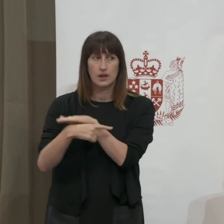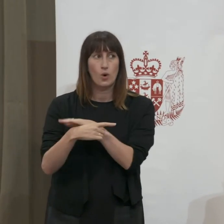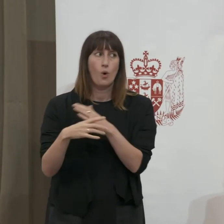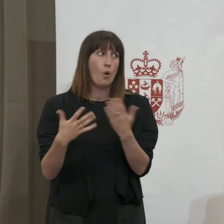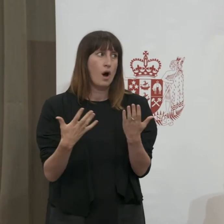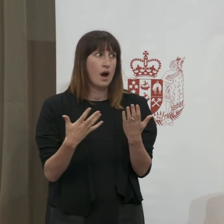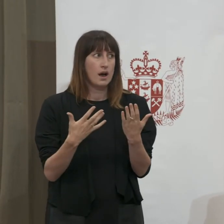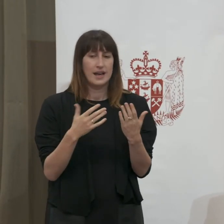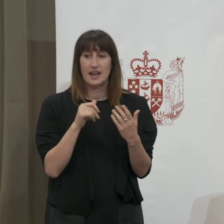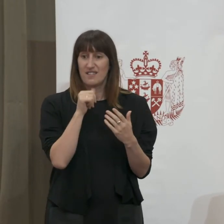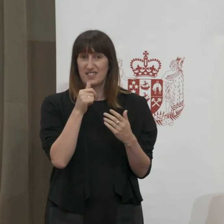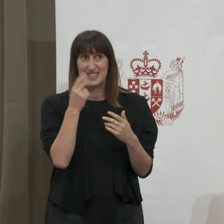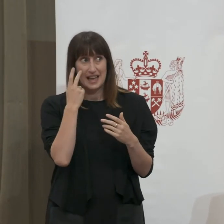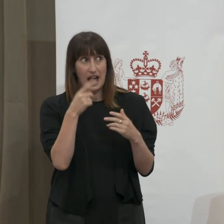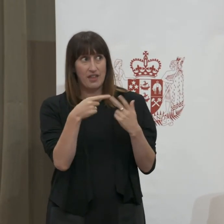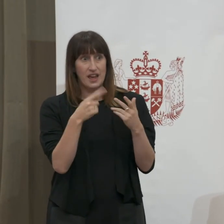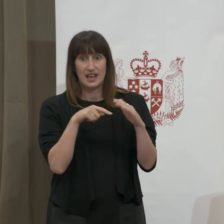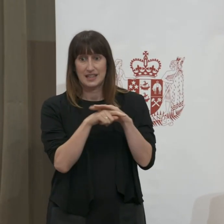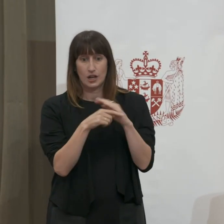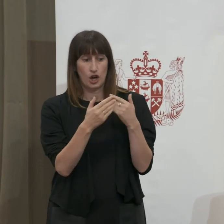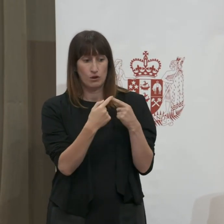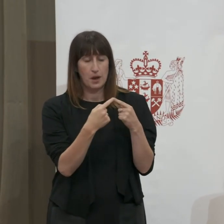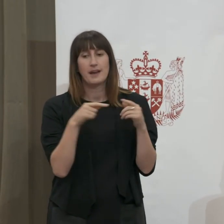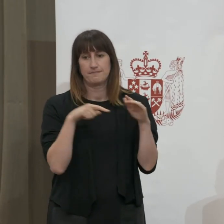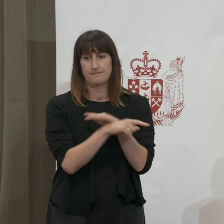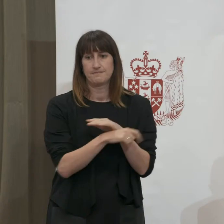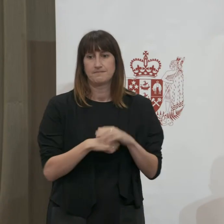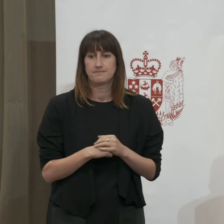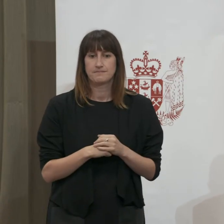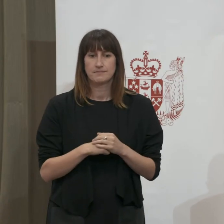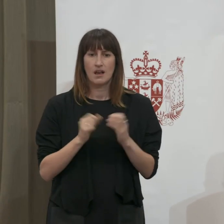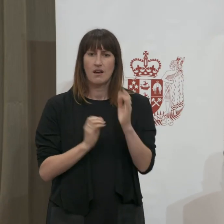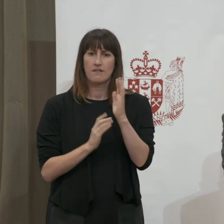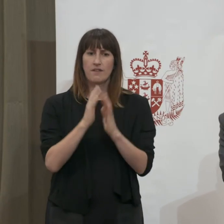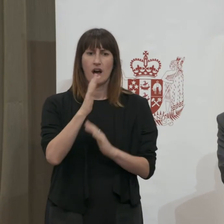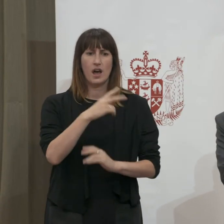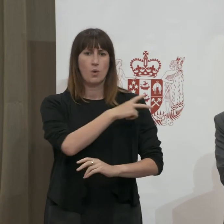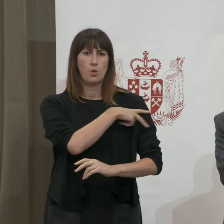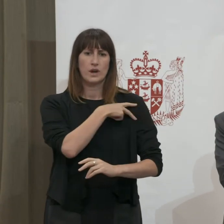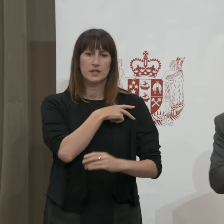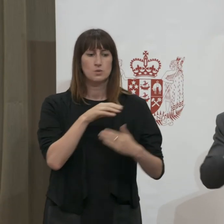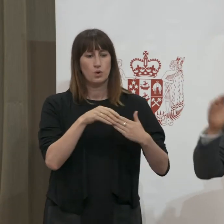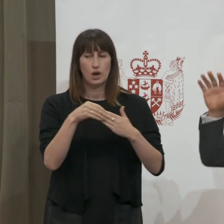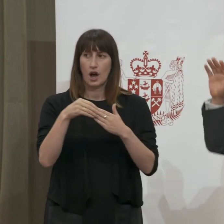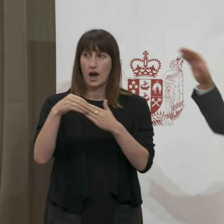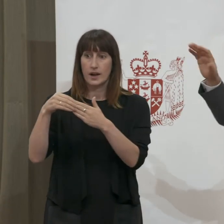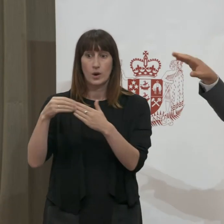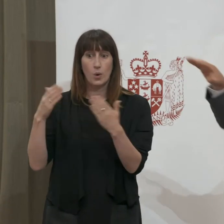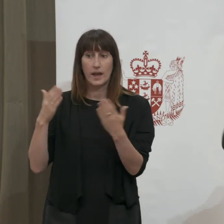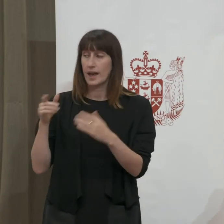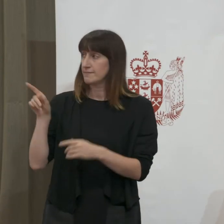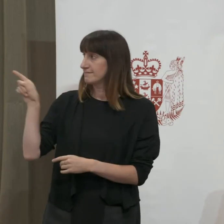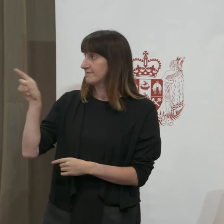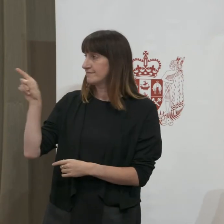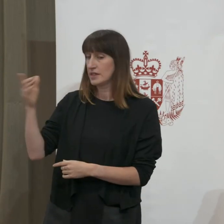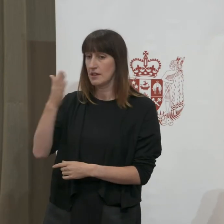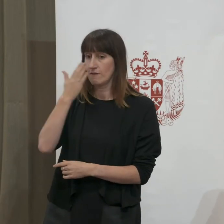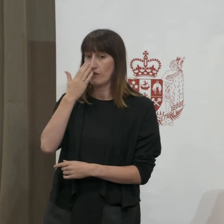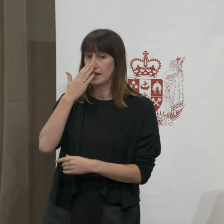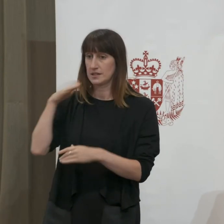exit. Fire wardens will guide you to the evacuation meeting point, which is the forecourt just out the front.